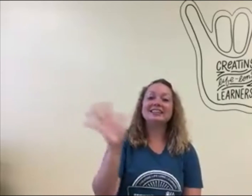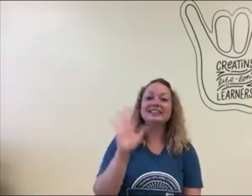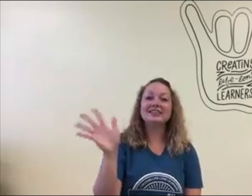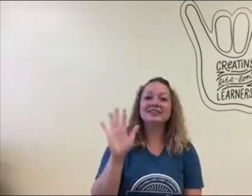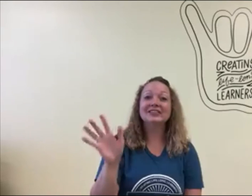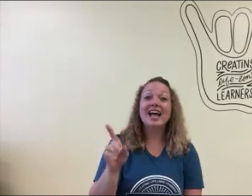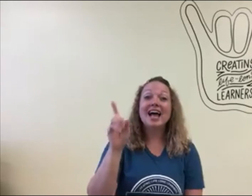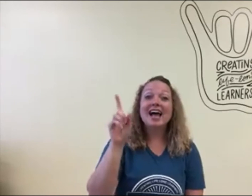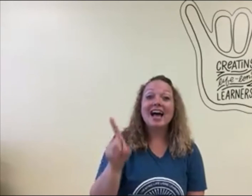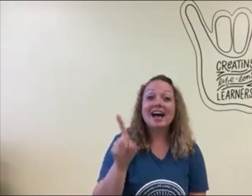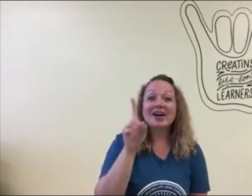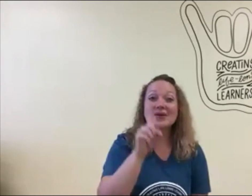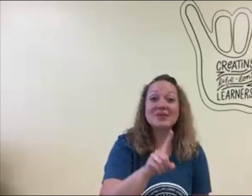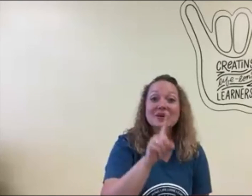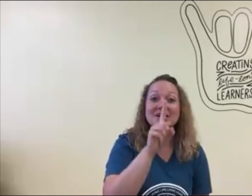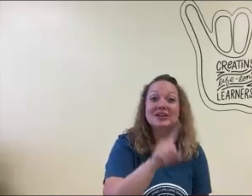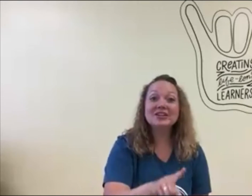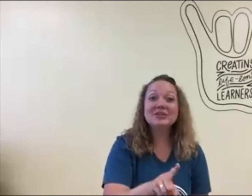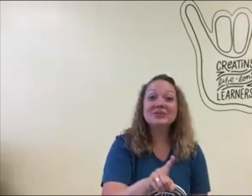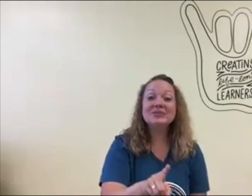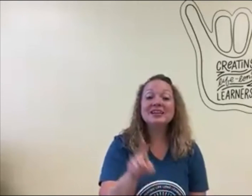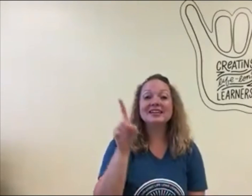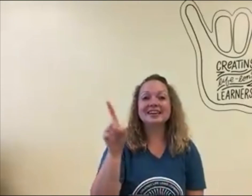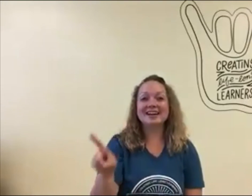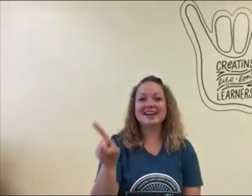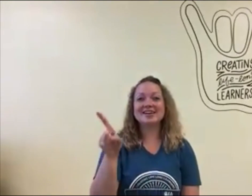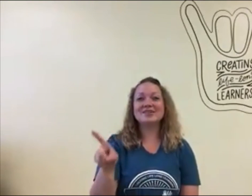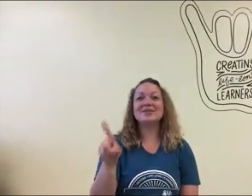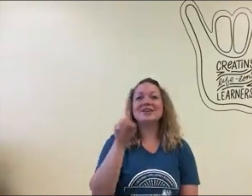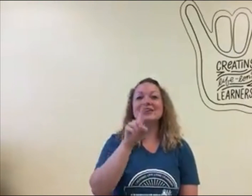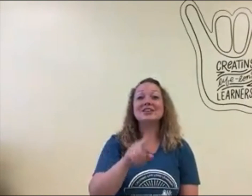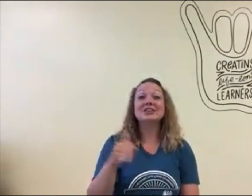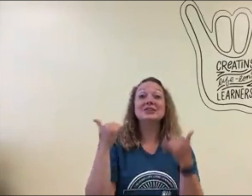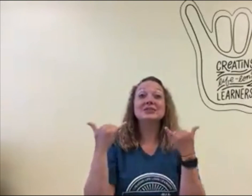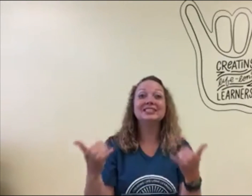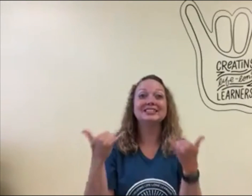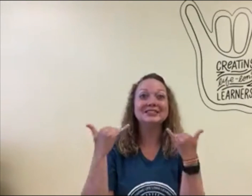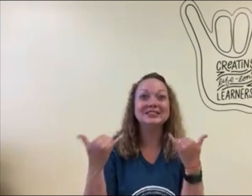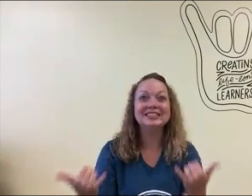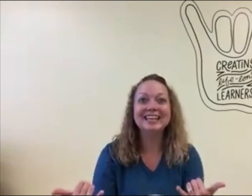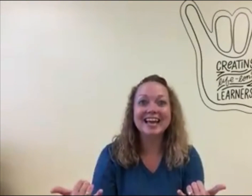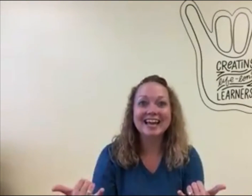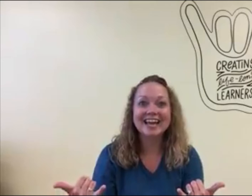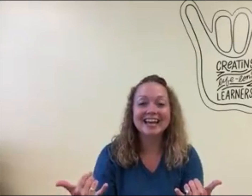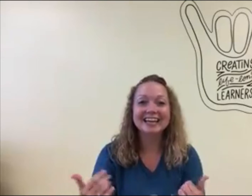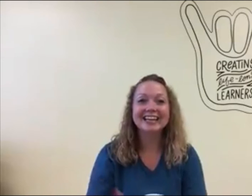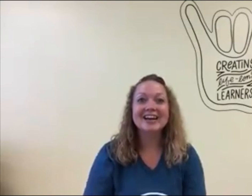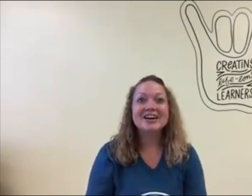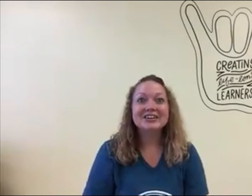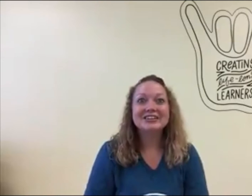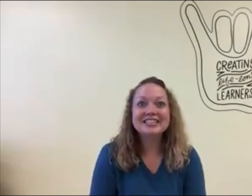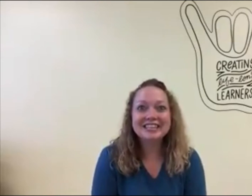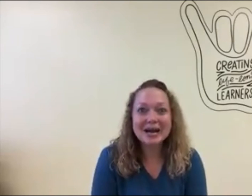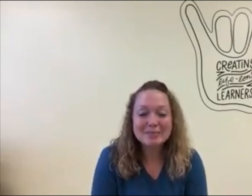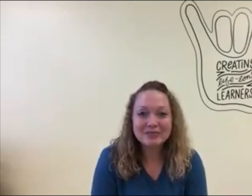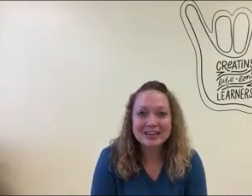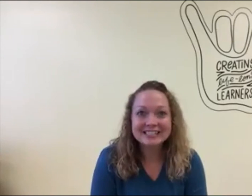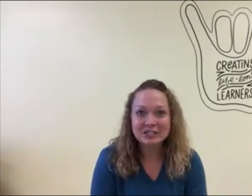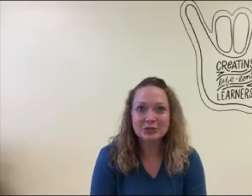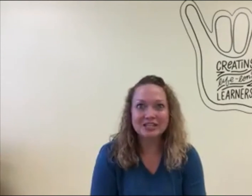Hello. How are you? How are you today? Good job, friends. Did you sing